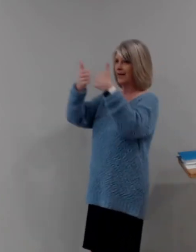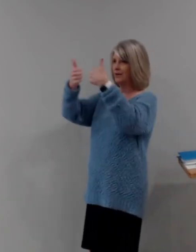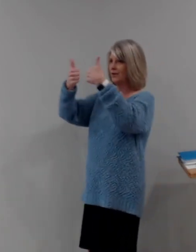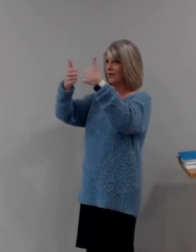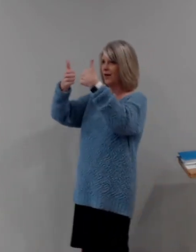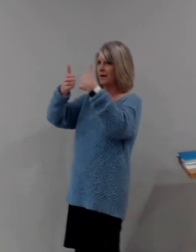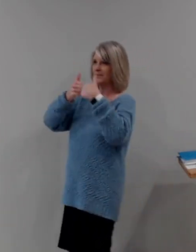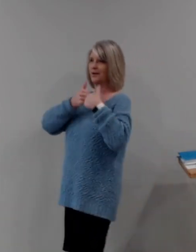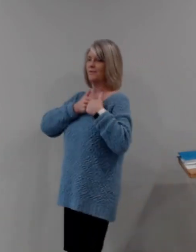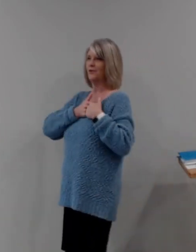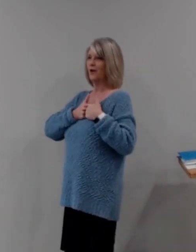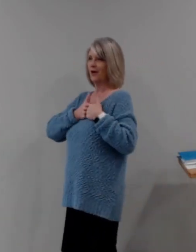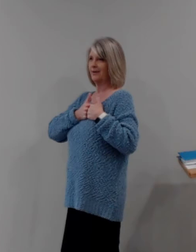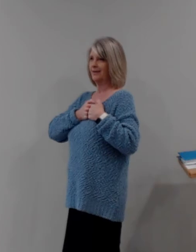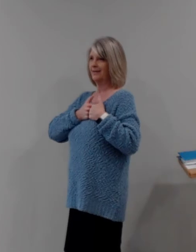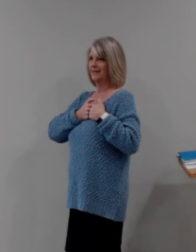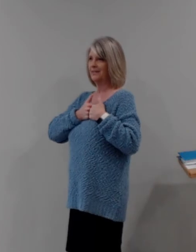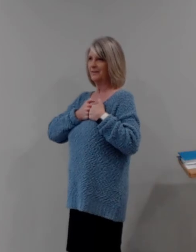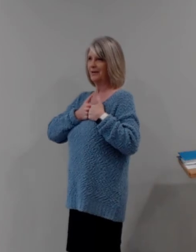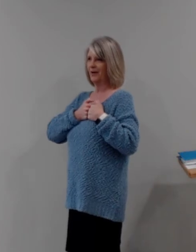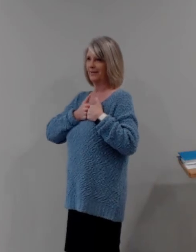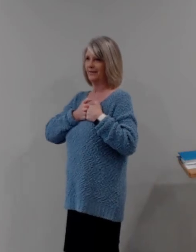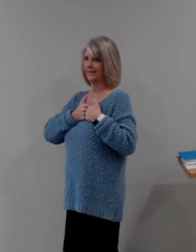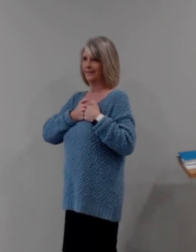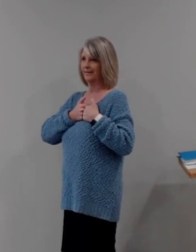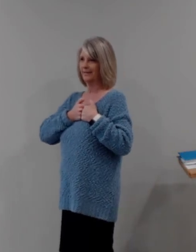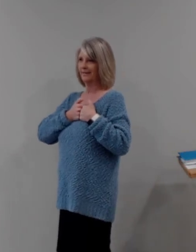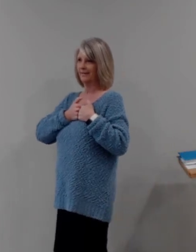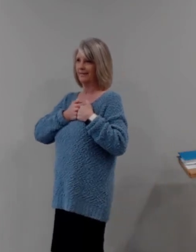your thumbs over your heart. Sweetheart.